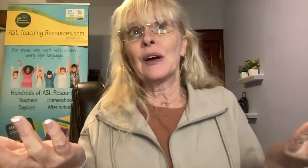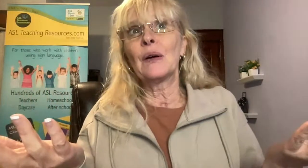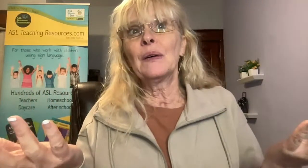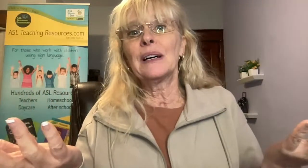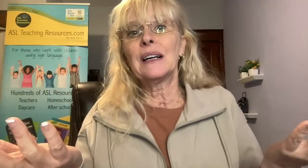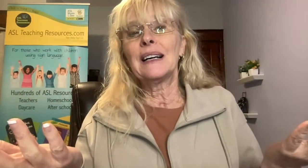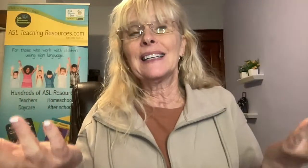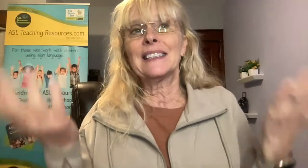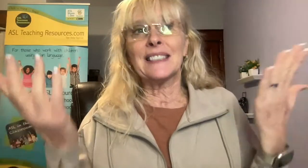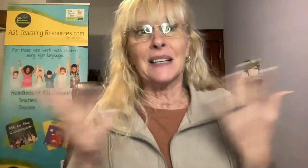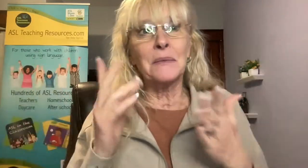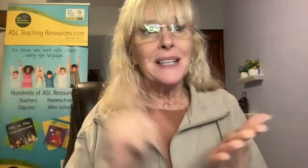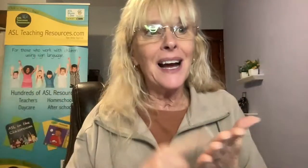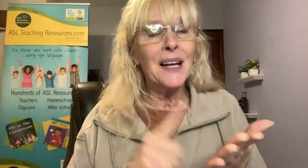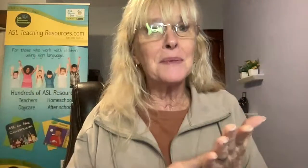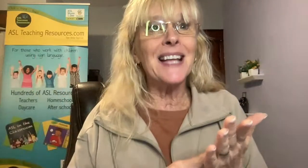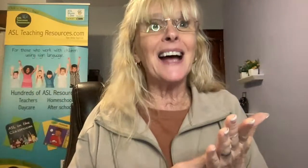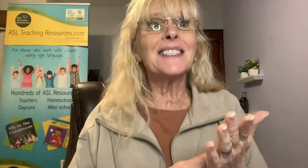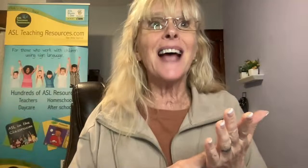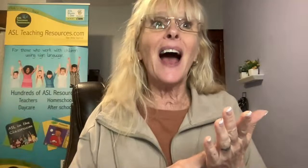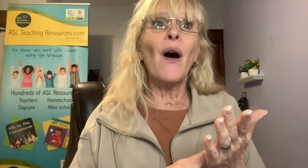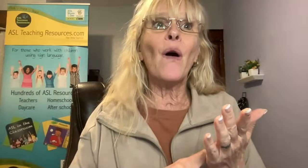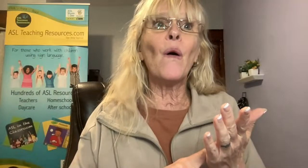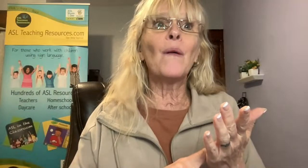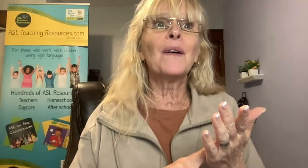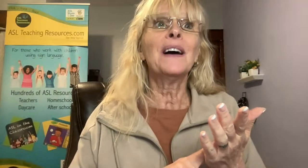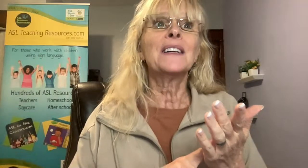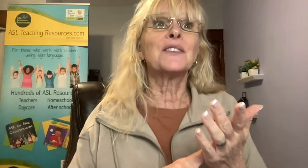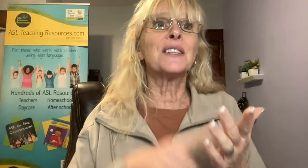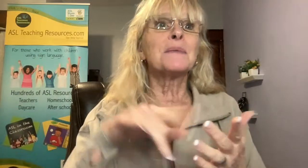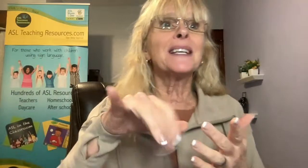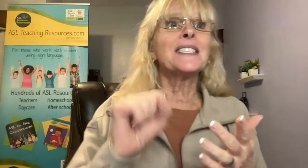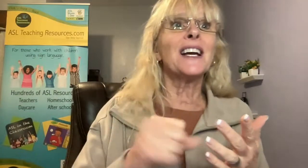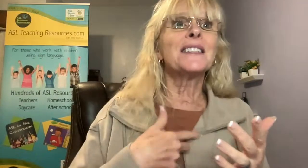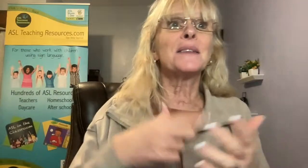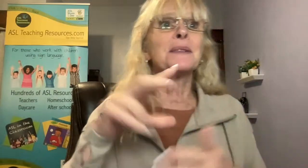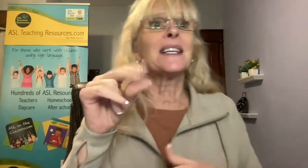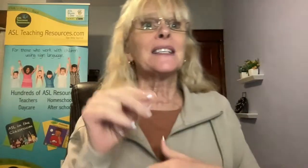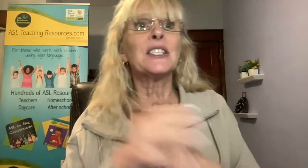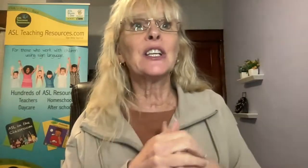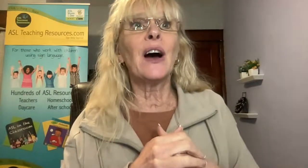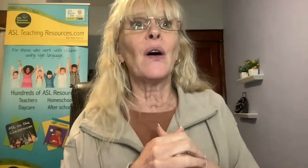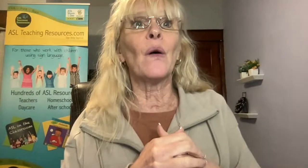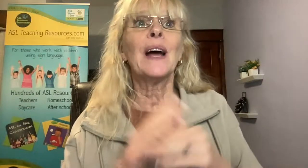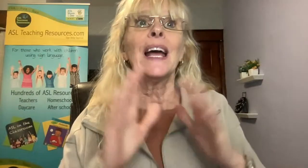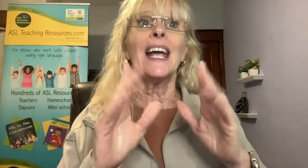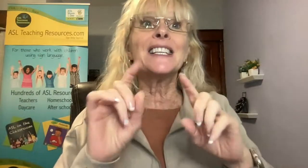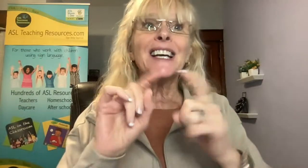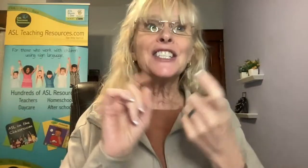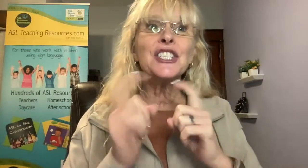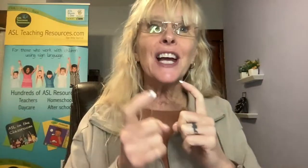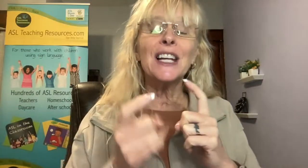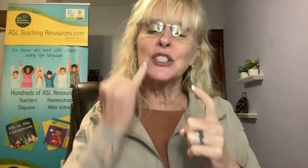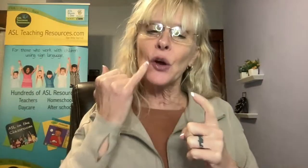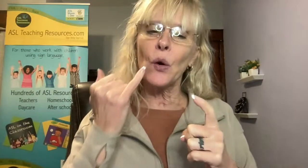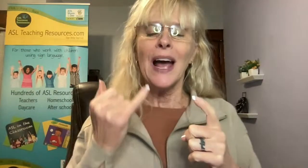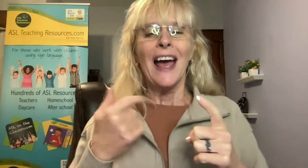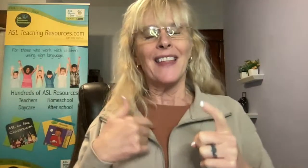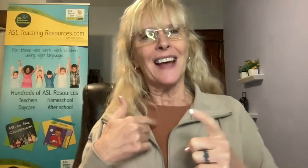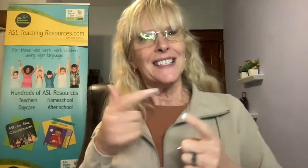know, sometimes that's how, so some says yes, some says no. It does change. So, and that's how